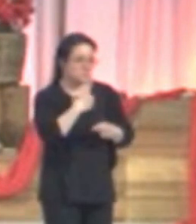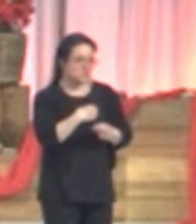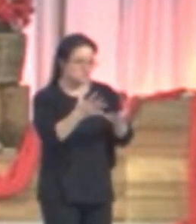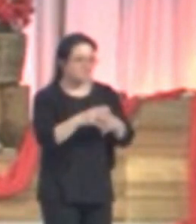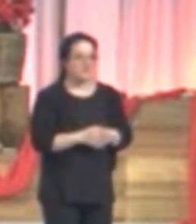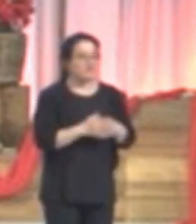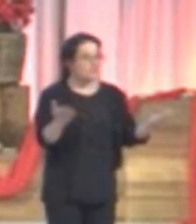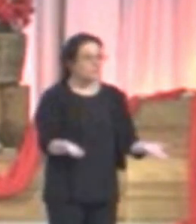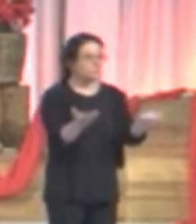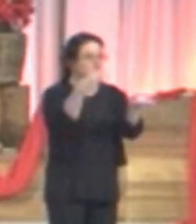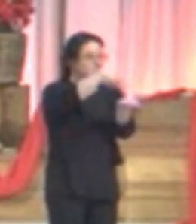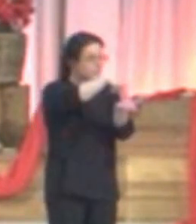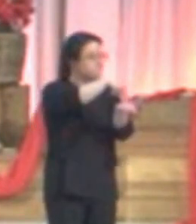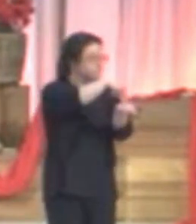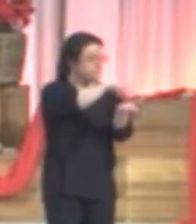all stand.